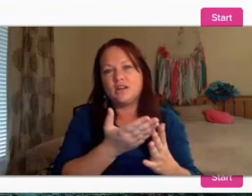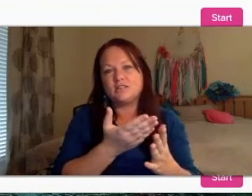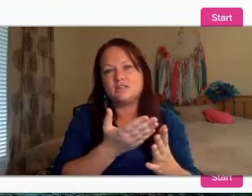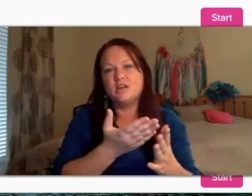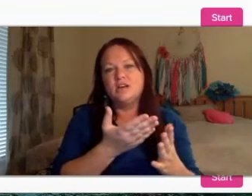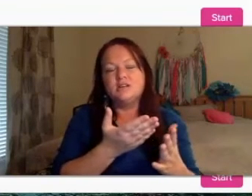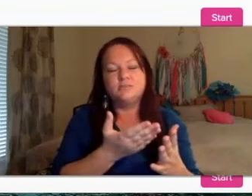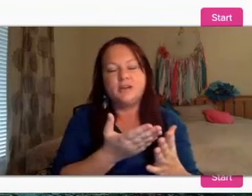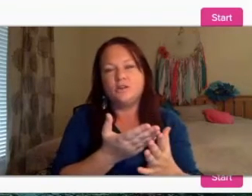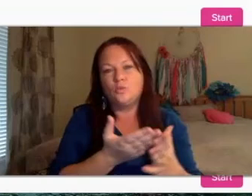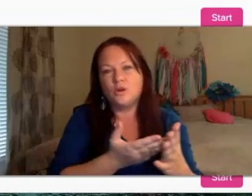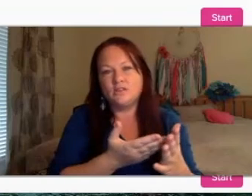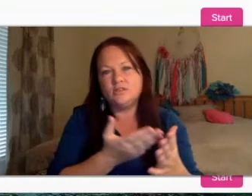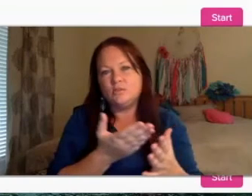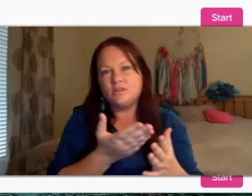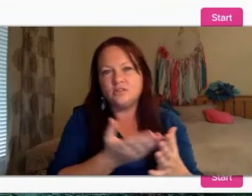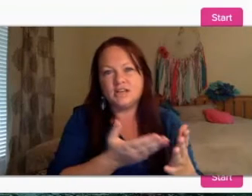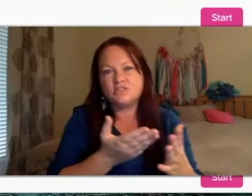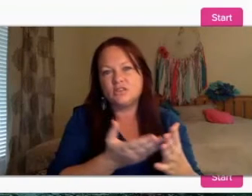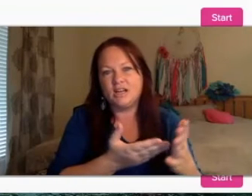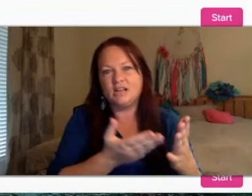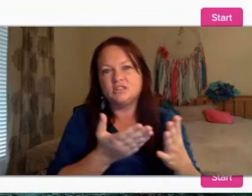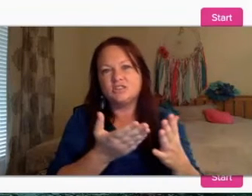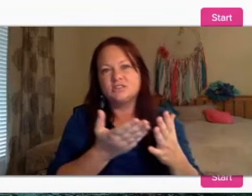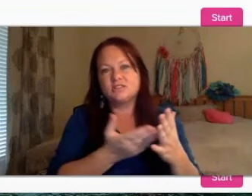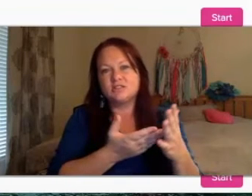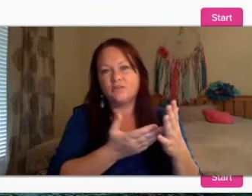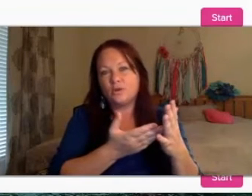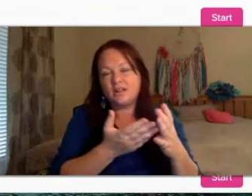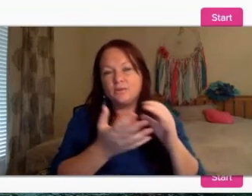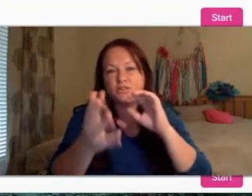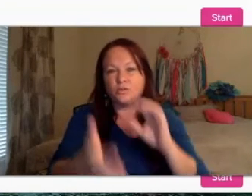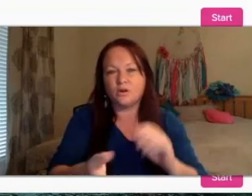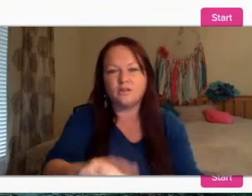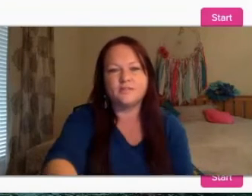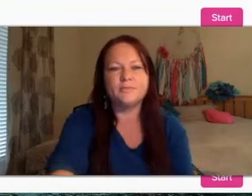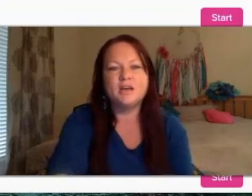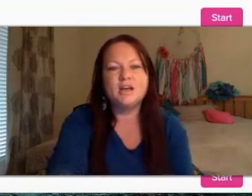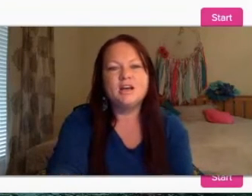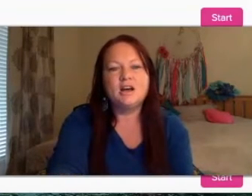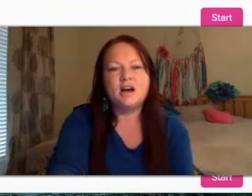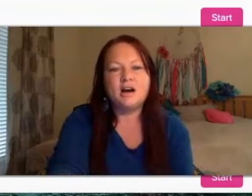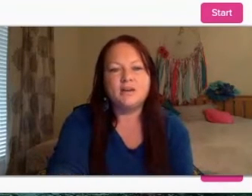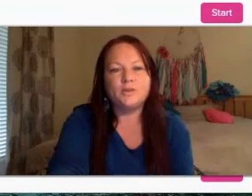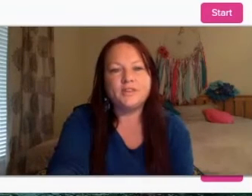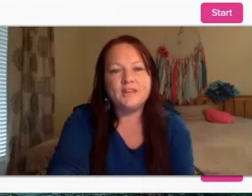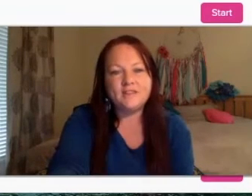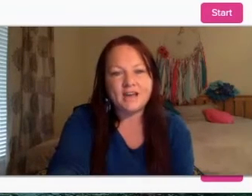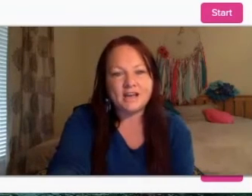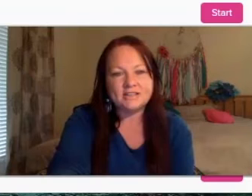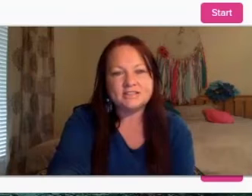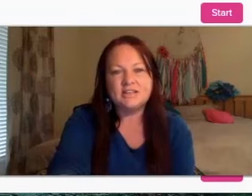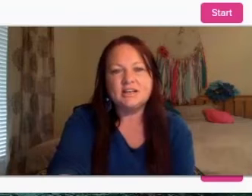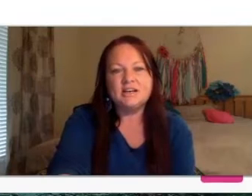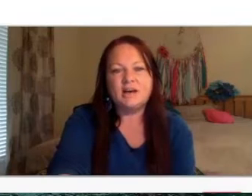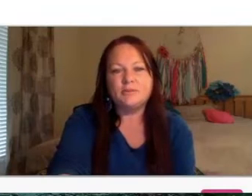get credits depending on what you need, whether you need history, English, foreign language, or all of them. Within